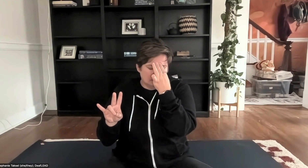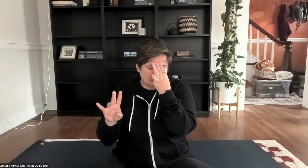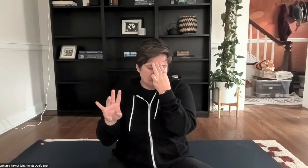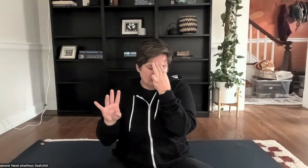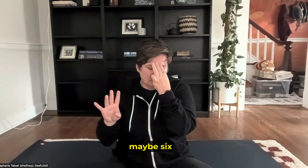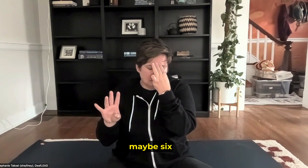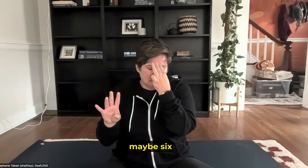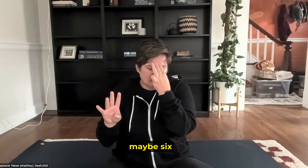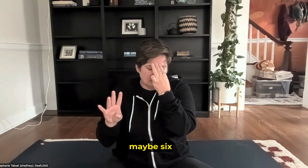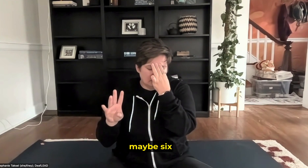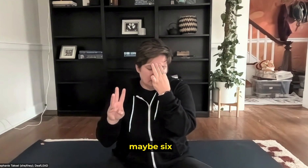Maybe 6.